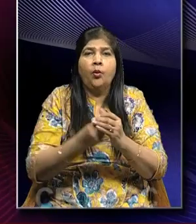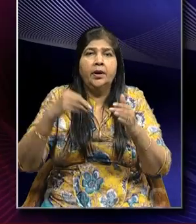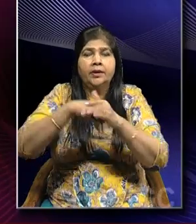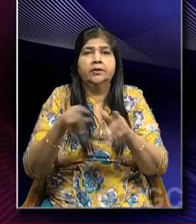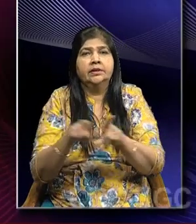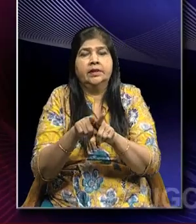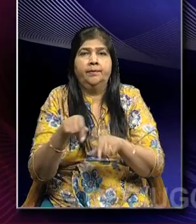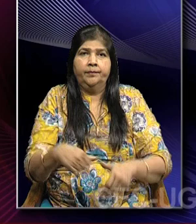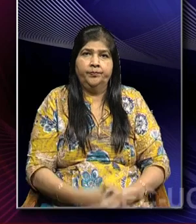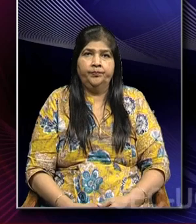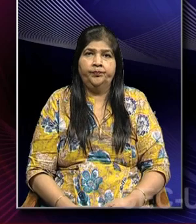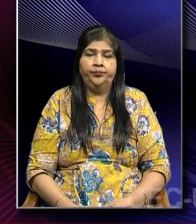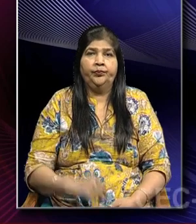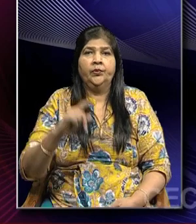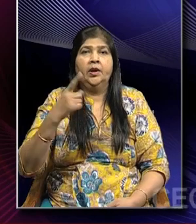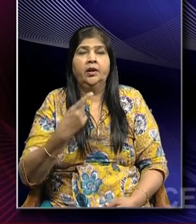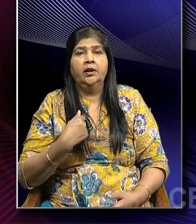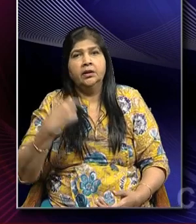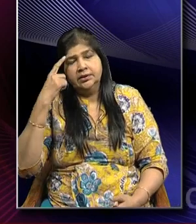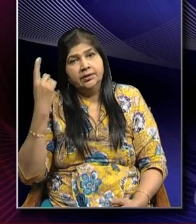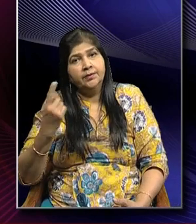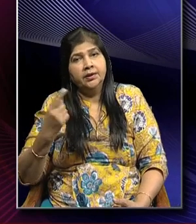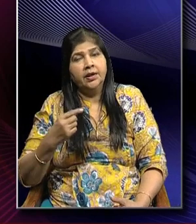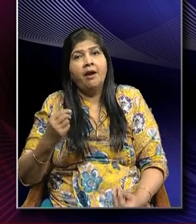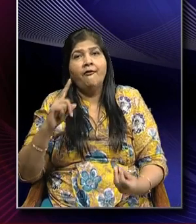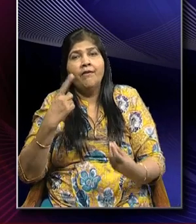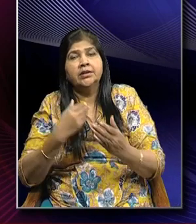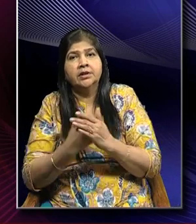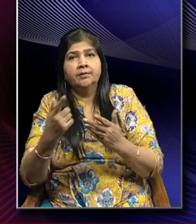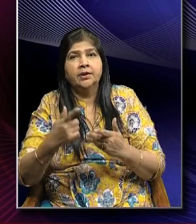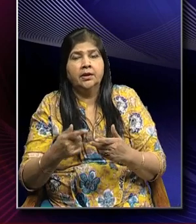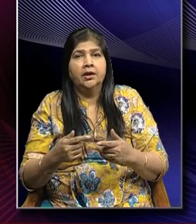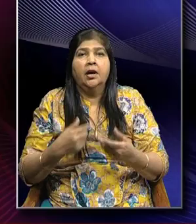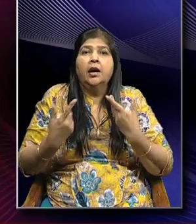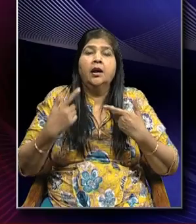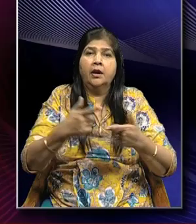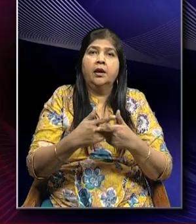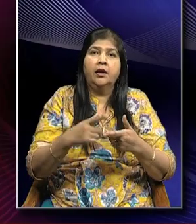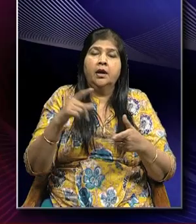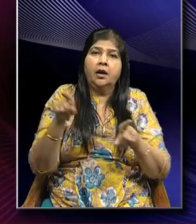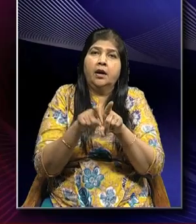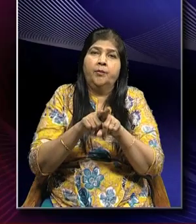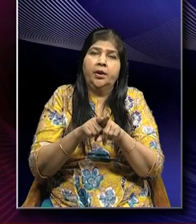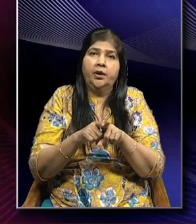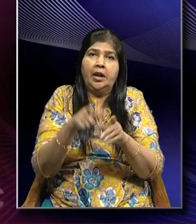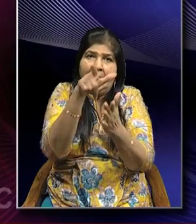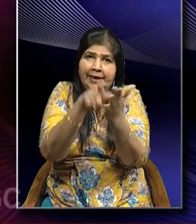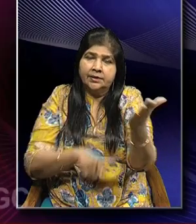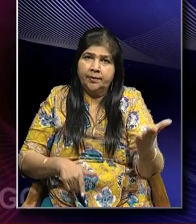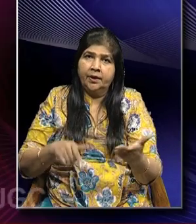well. So initially what is expected? Initially they are expecting the companies to be on comply or explain